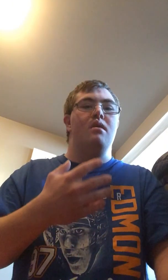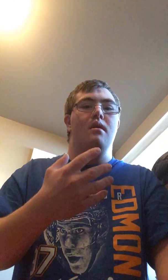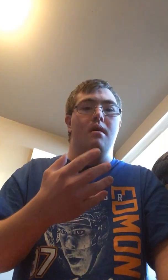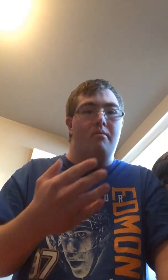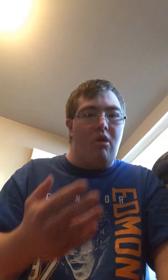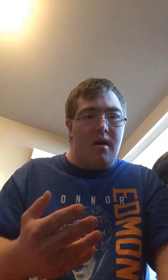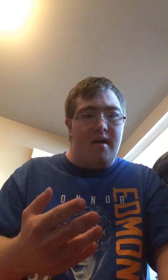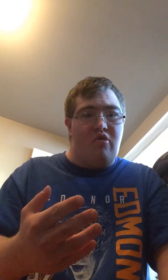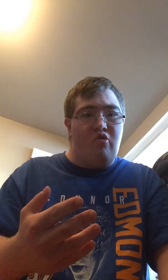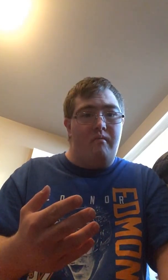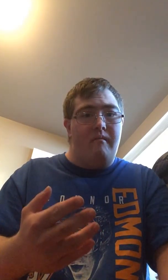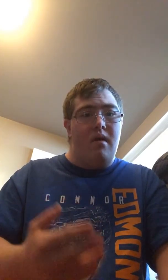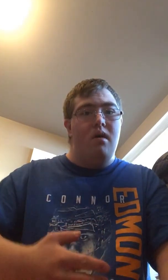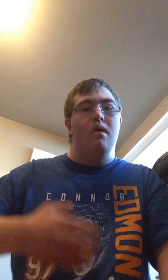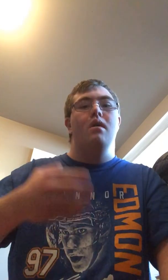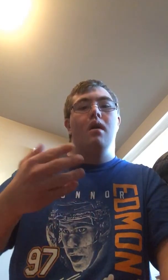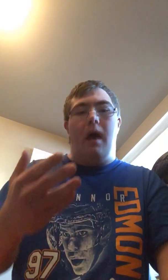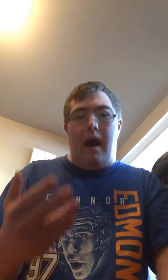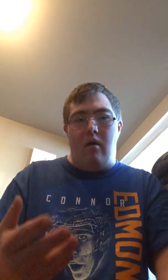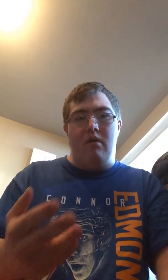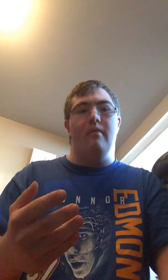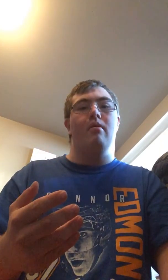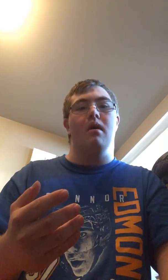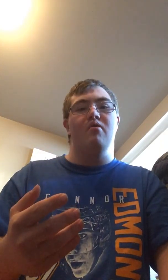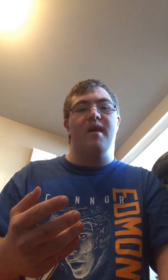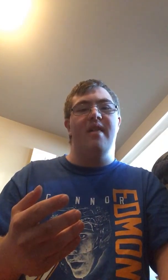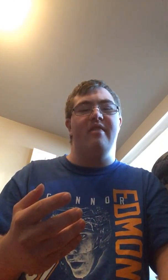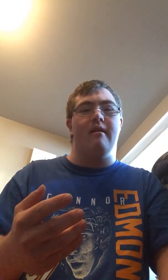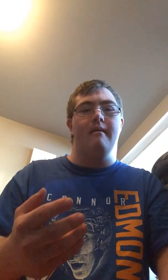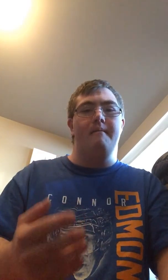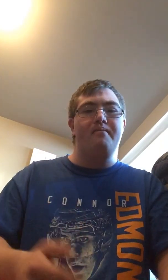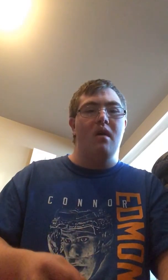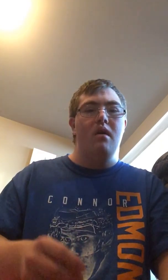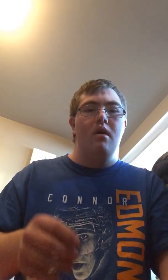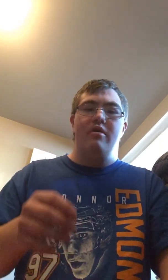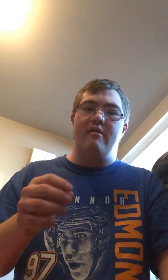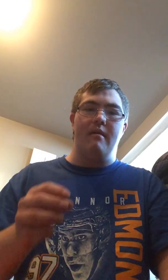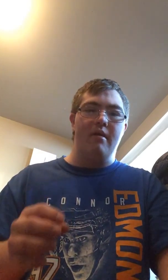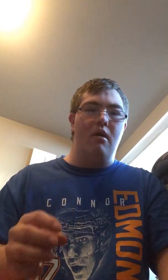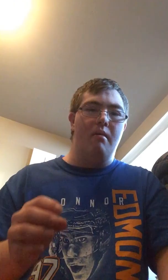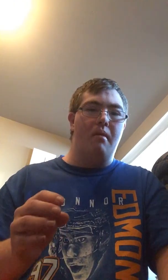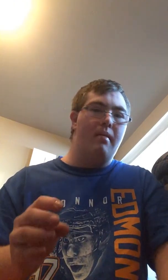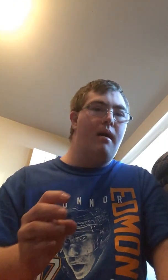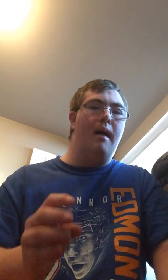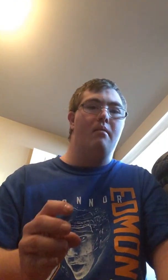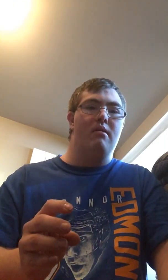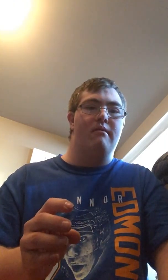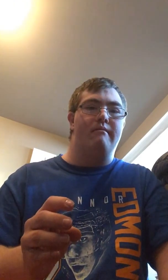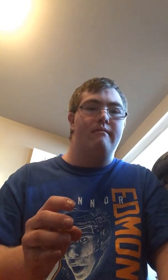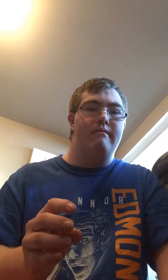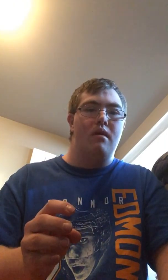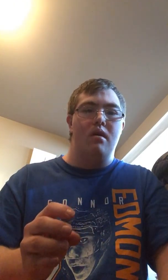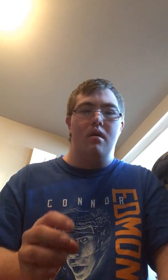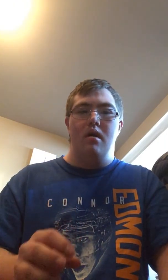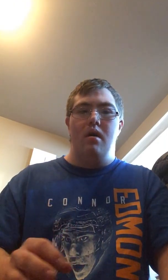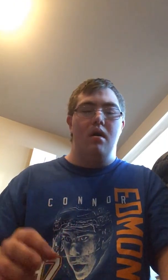blockage. How does the blockage get there? There's something called a pulmonary embolism, and I'm just going to